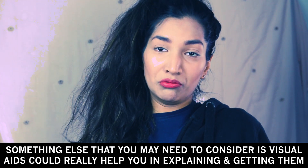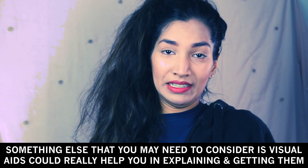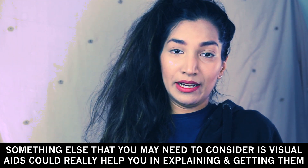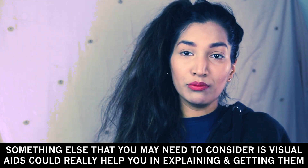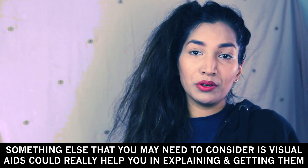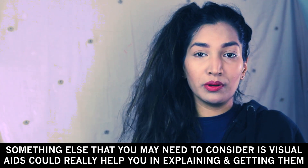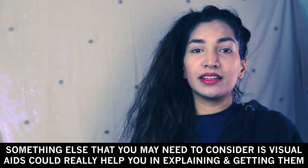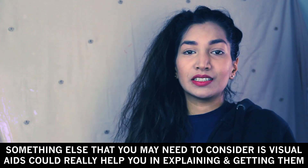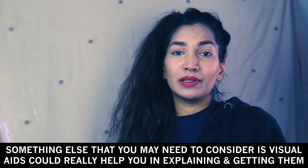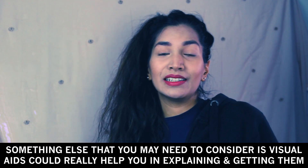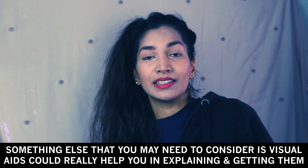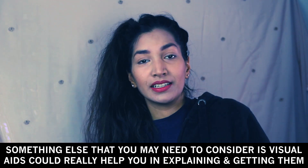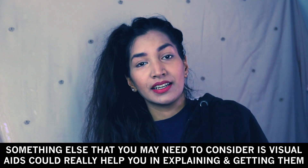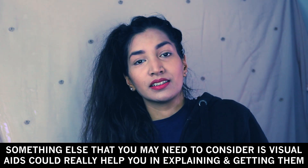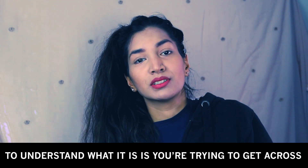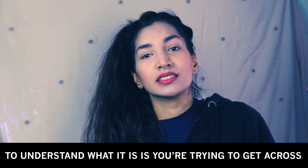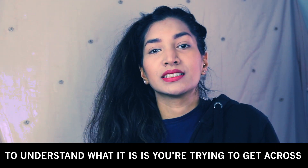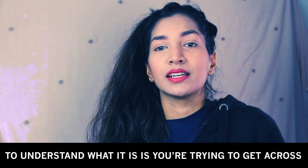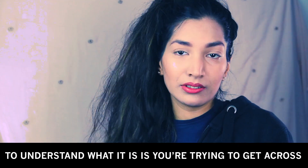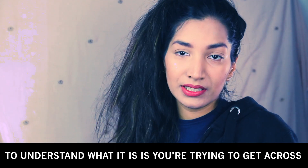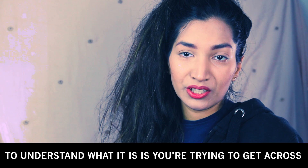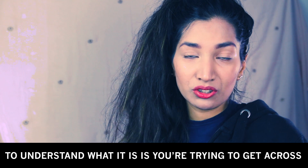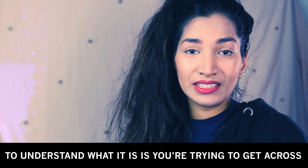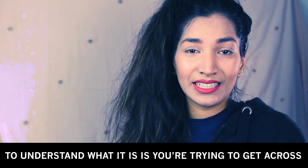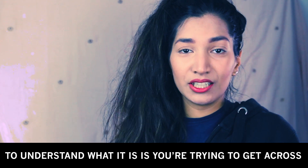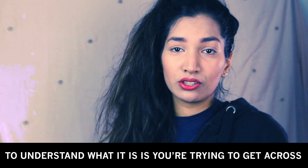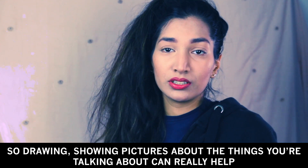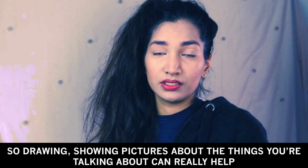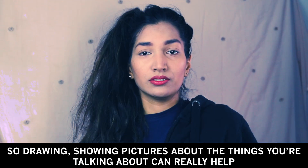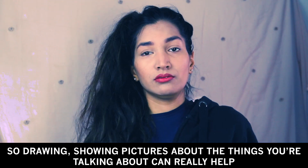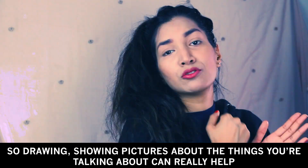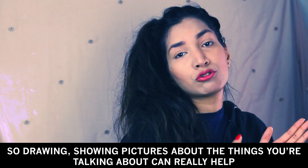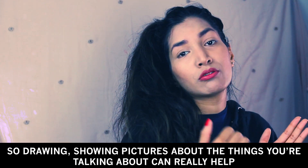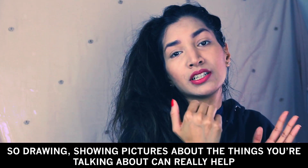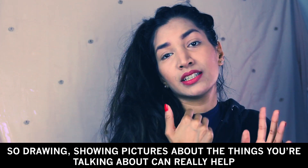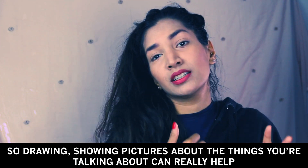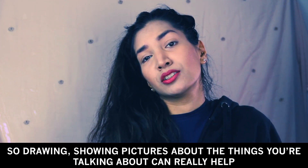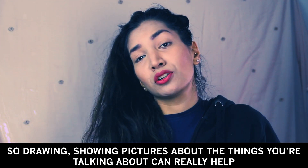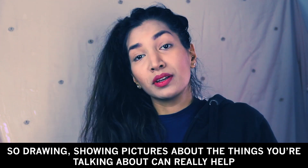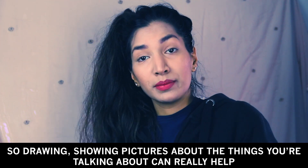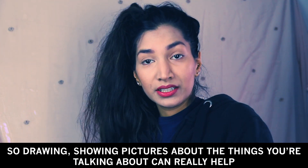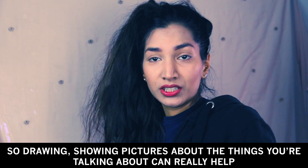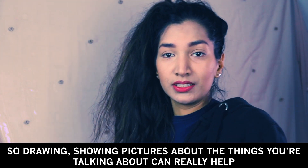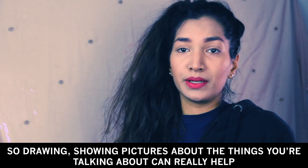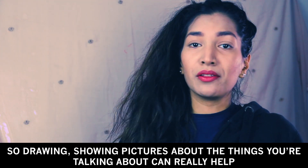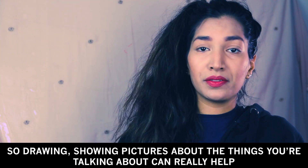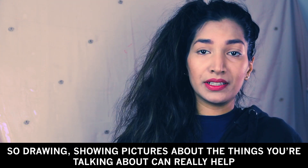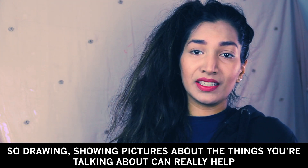really help you in explaining and getting them to understand what it is that you're trying to get across. So drawing and showing pictures about the things that